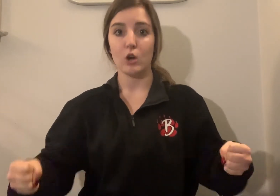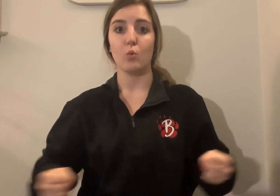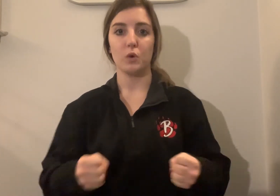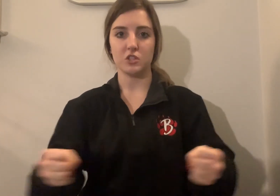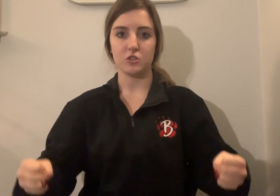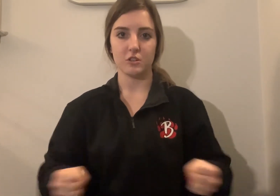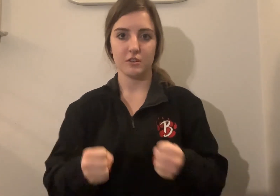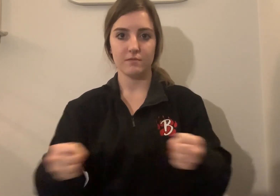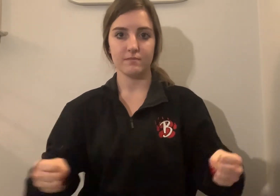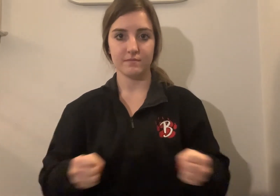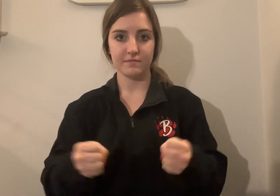Winter.